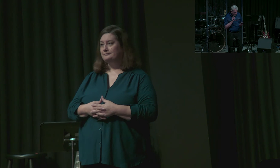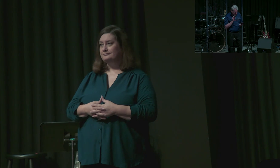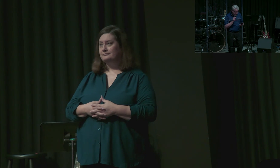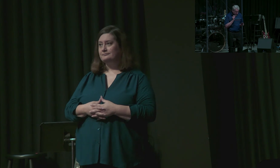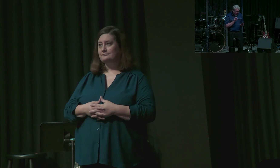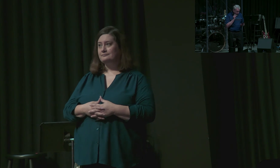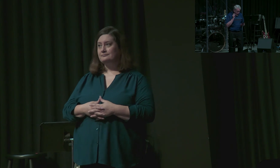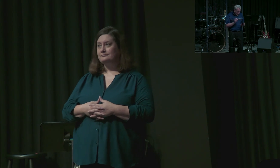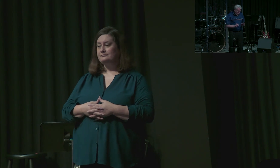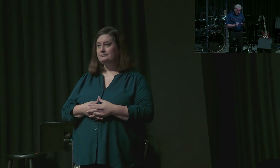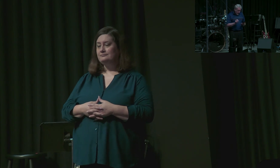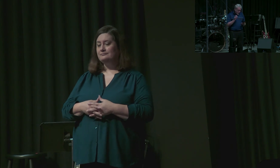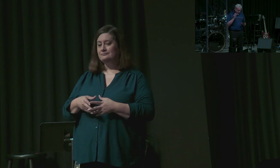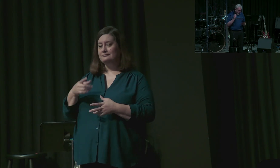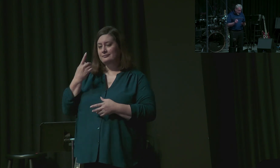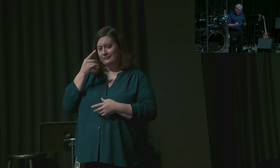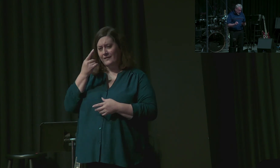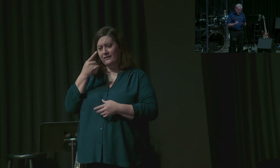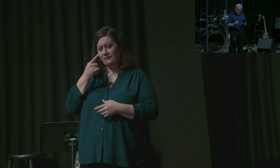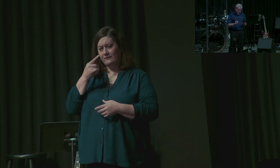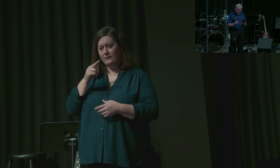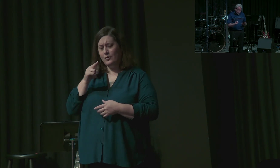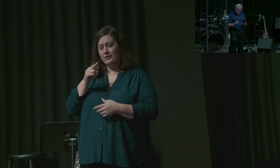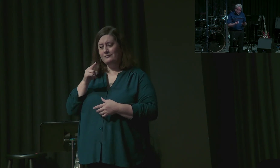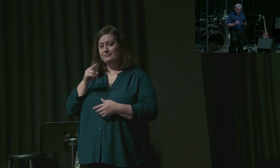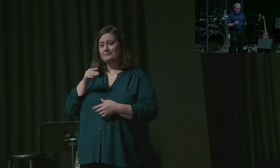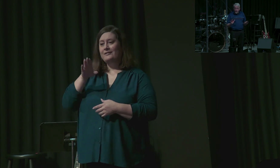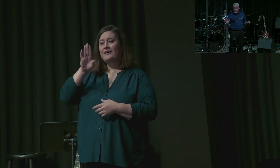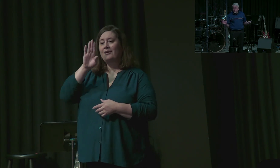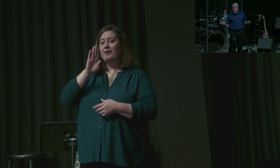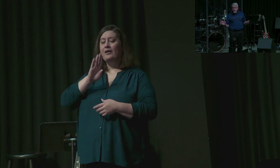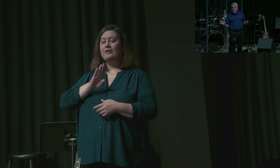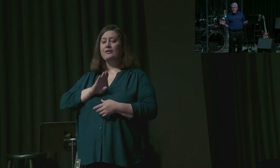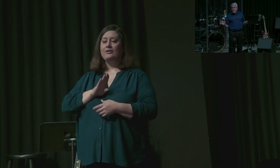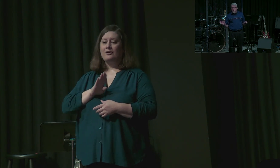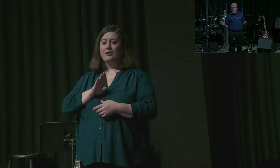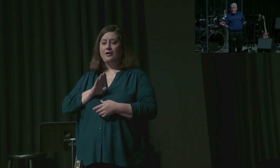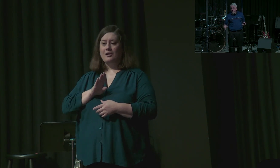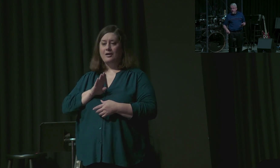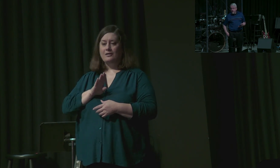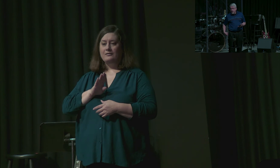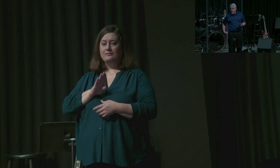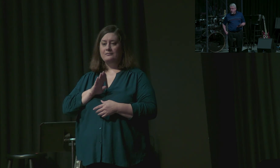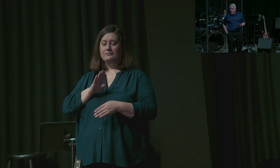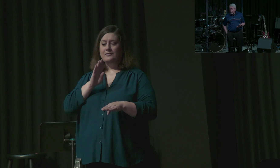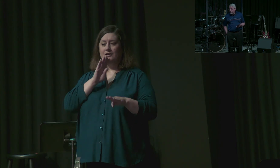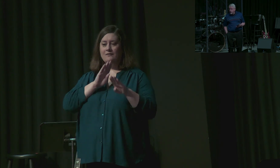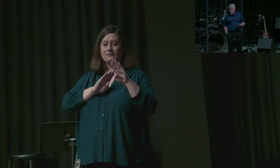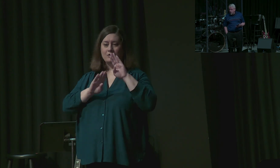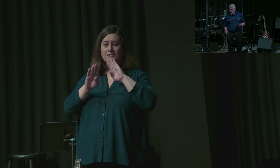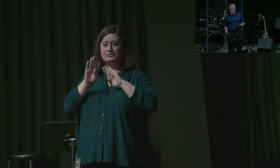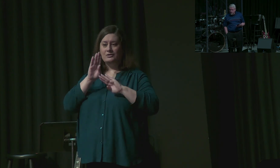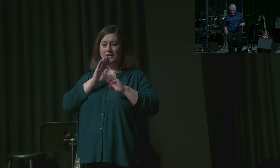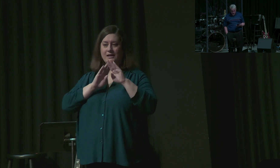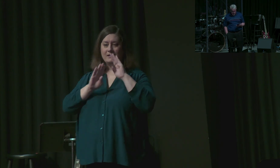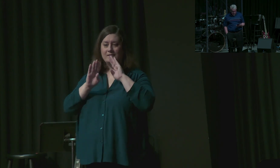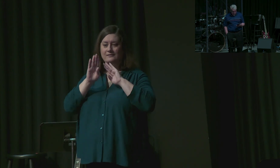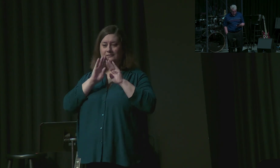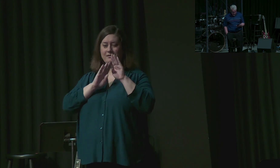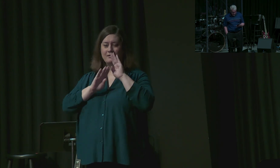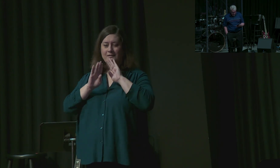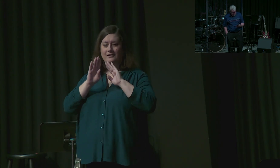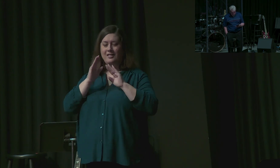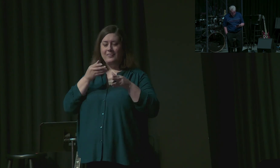like this so that God may frustrate the wisdom and the way of the world.